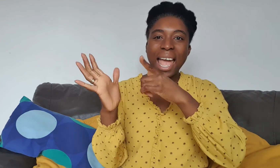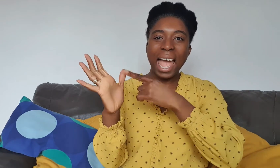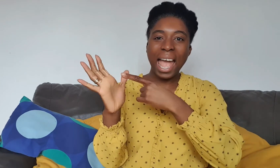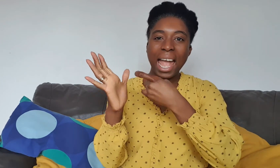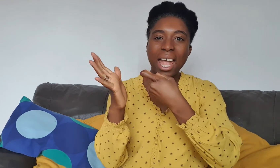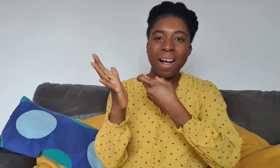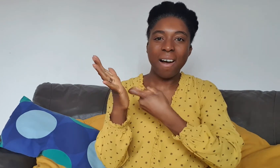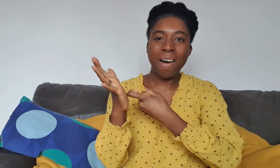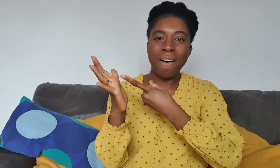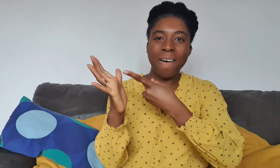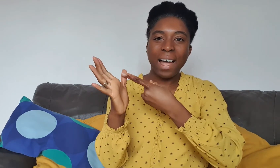S-A-R-A-H,